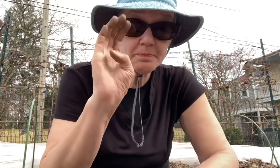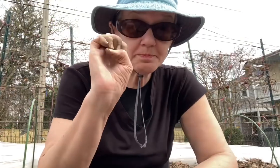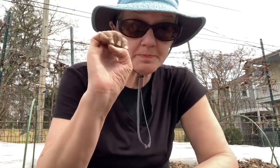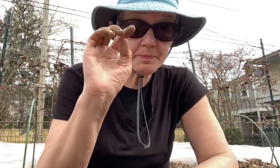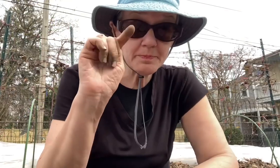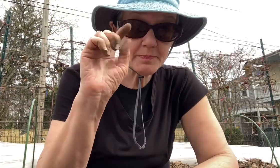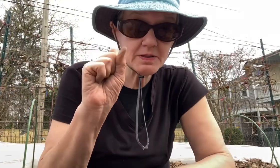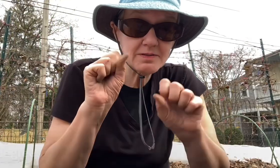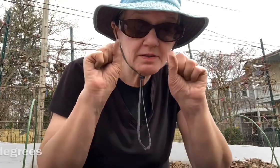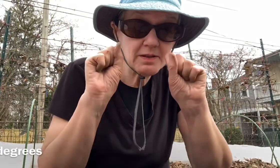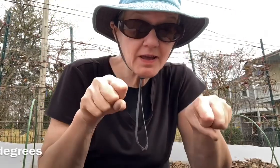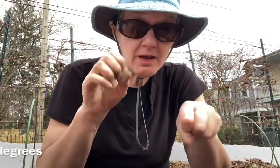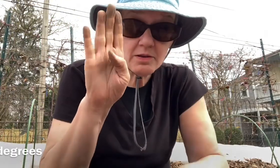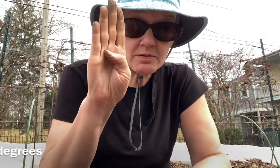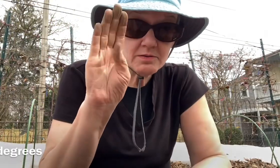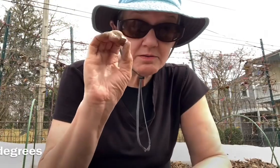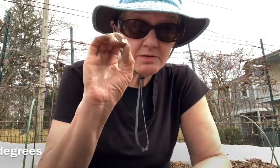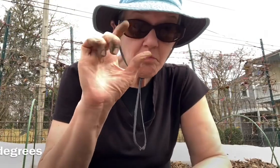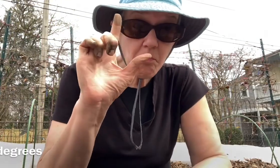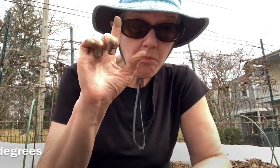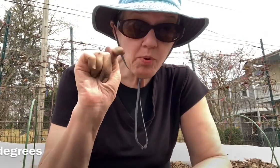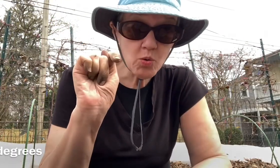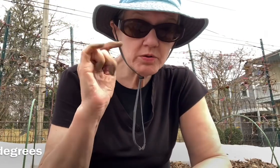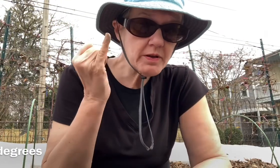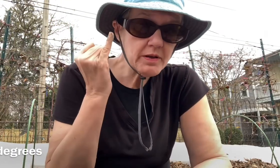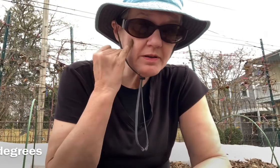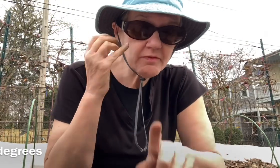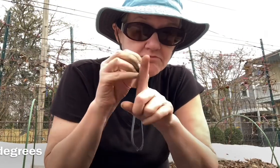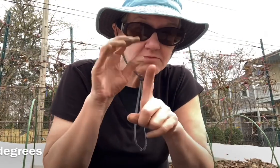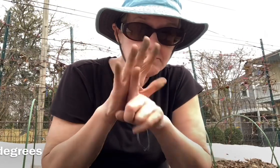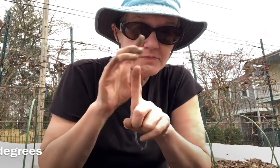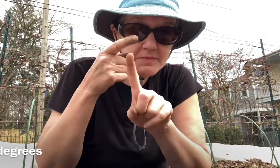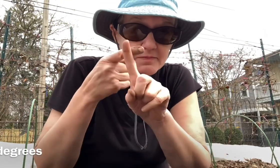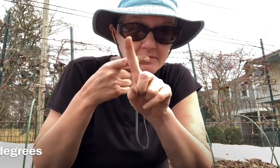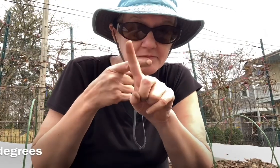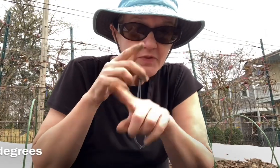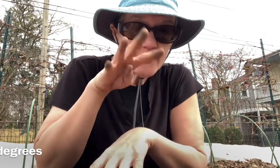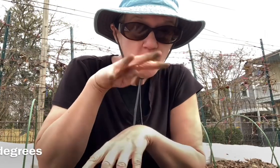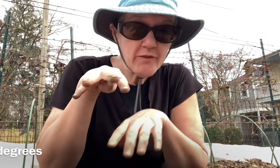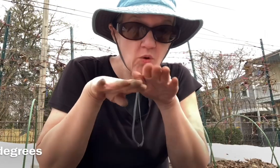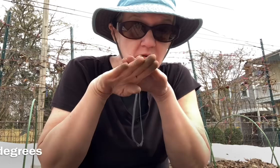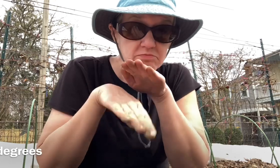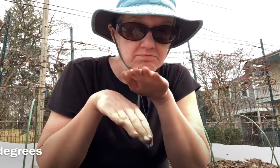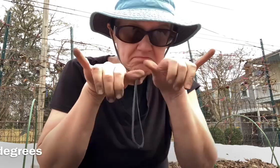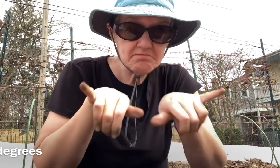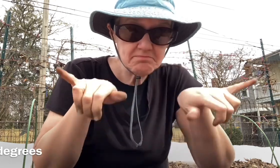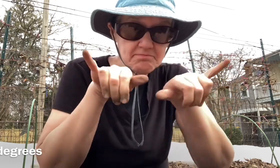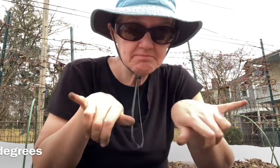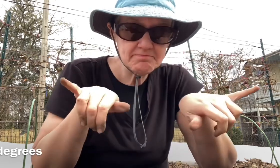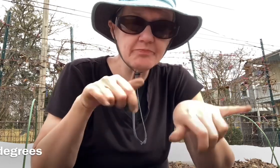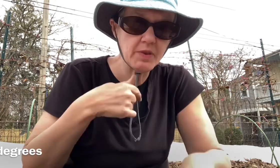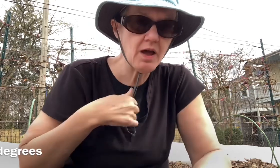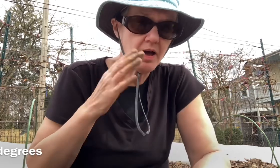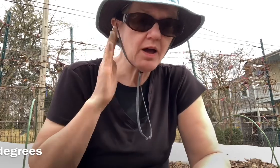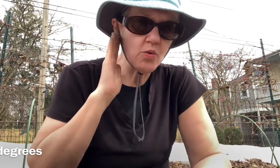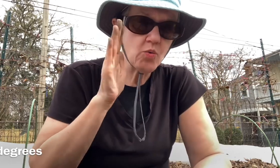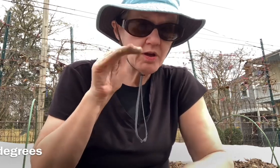Now, because spring beets can bolt if they're exposed to temperatures below 44 degrees